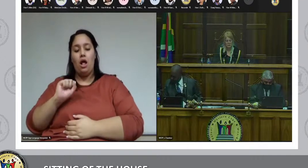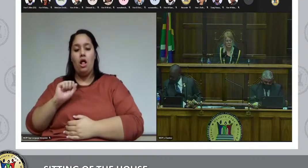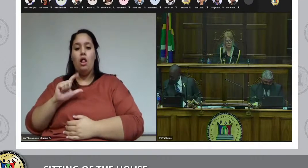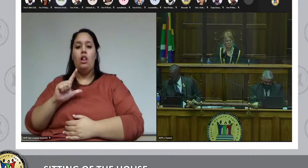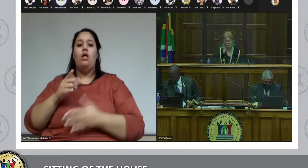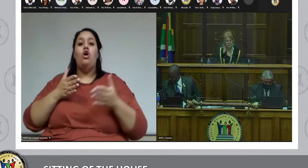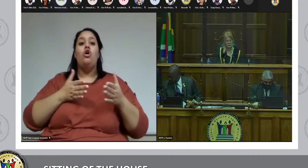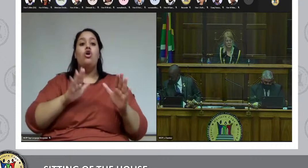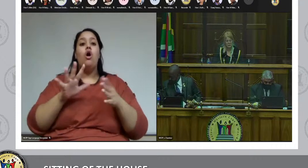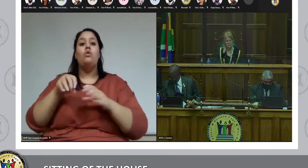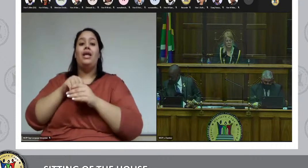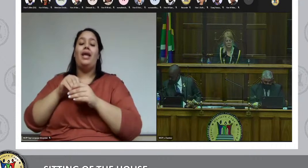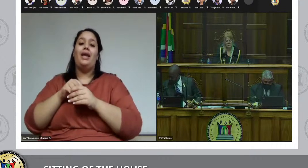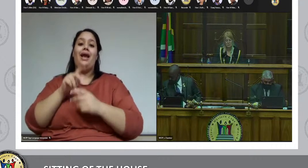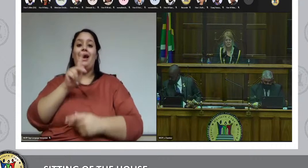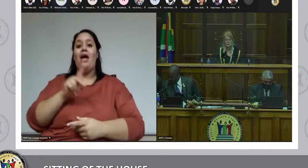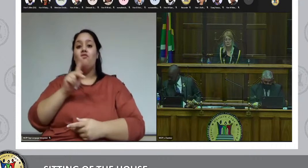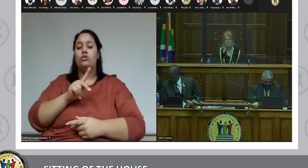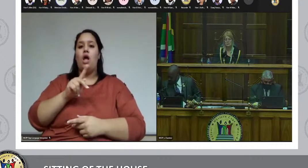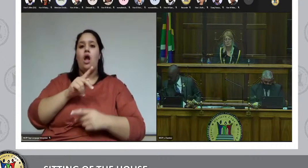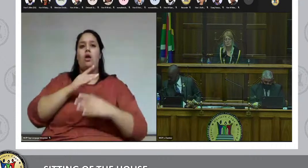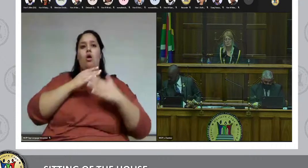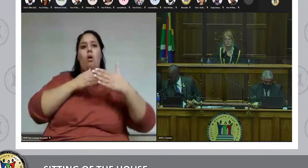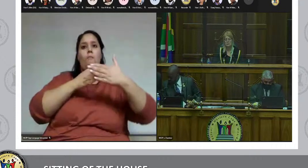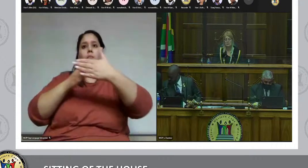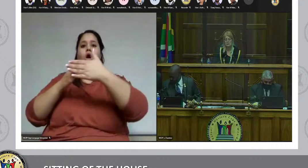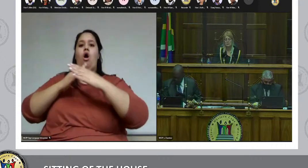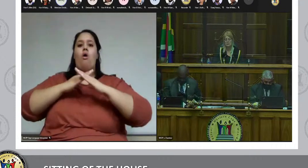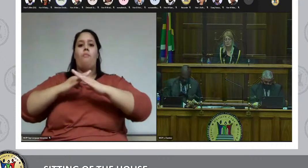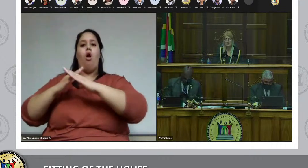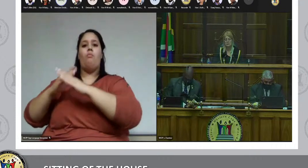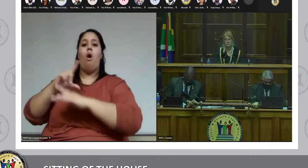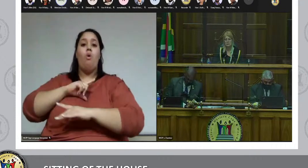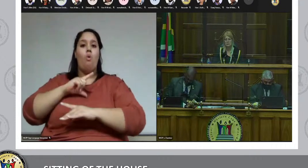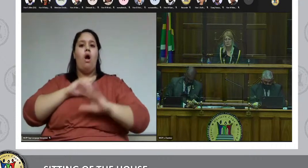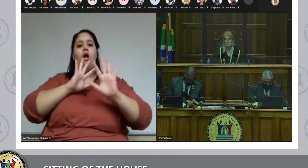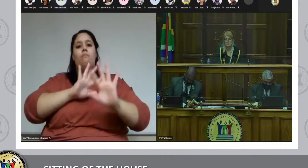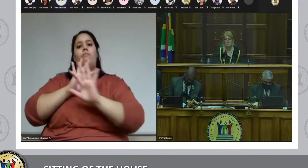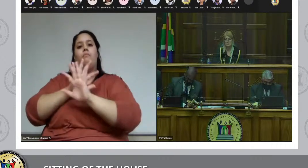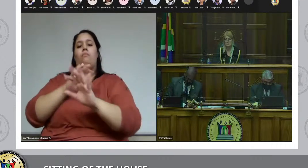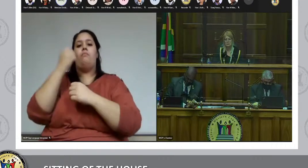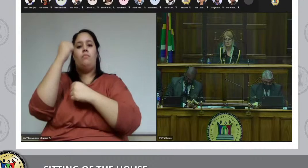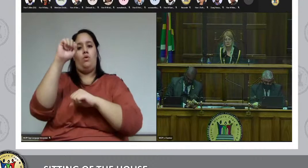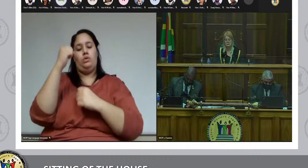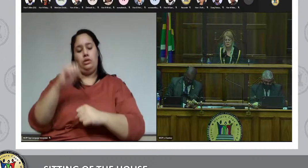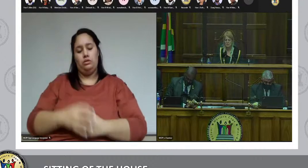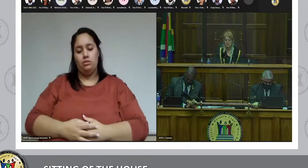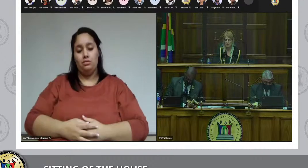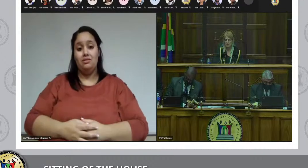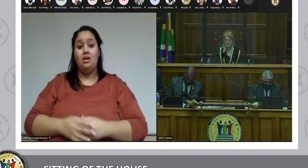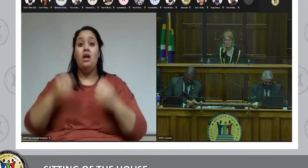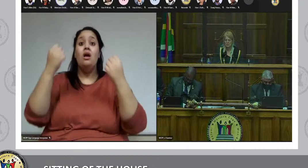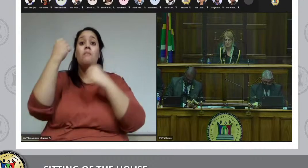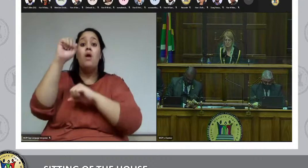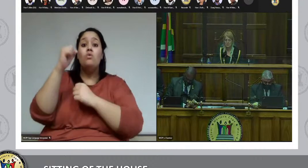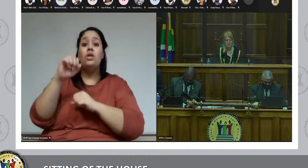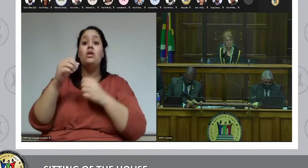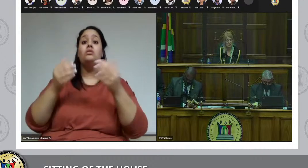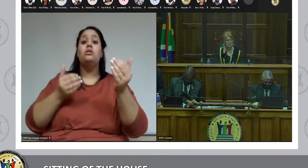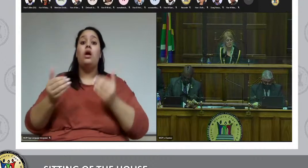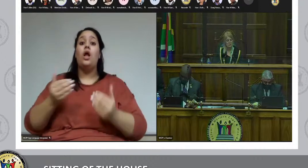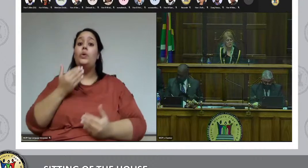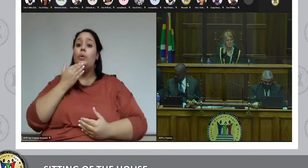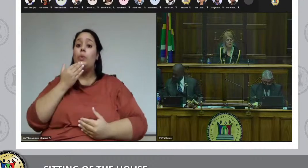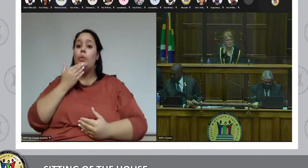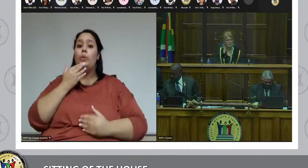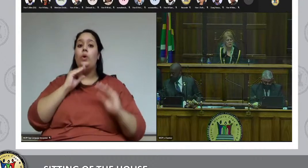roads within Kraaifontein were blocked off by service delivery protests. These protests were organized by a